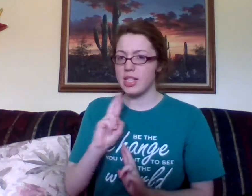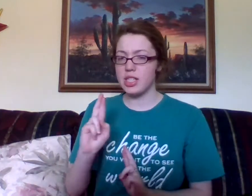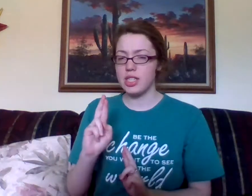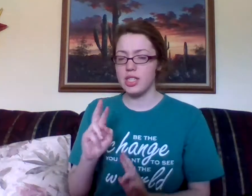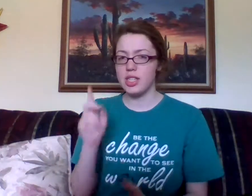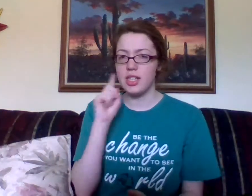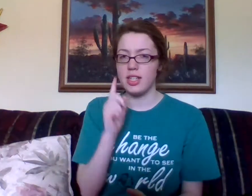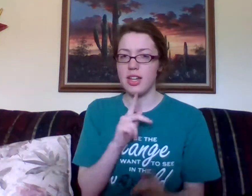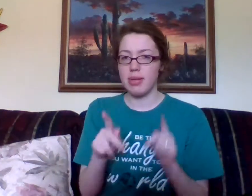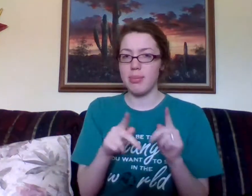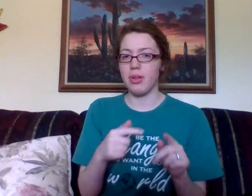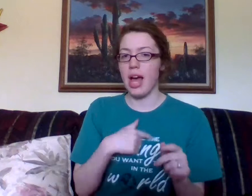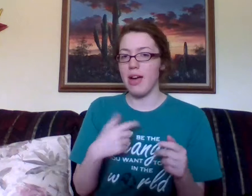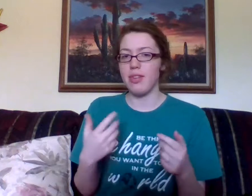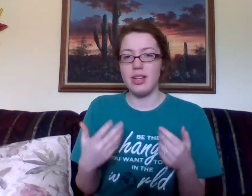respect deaf people, I would